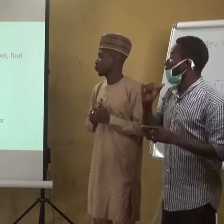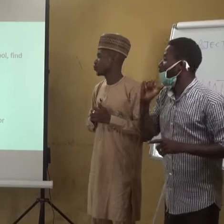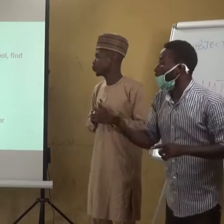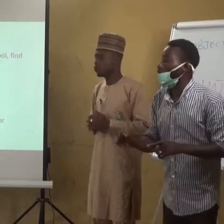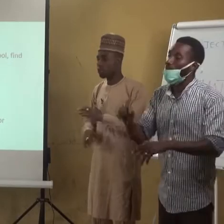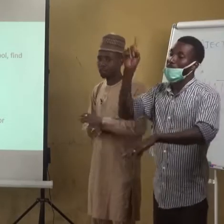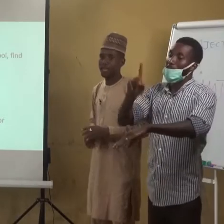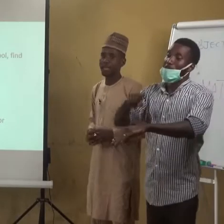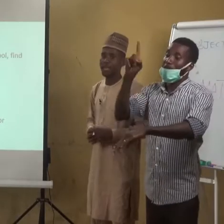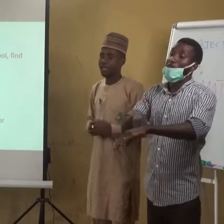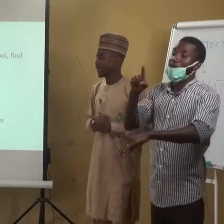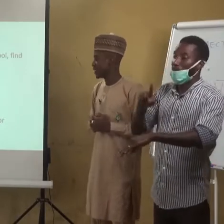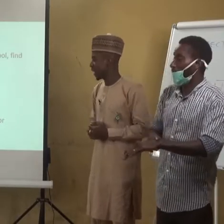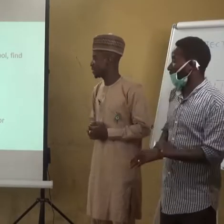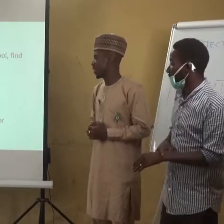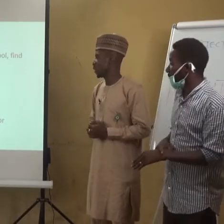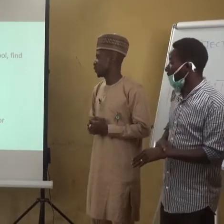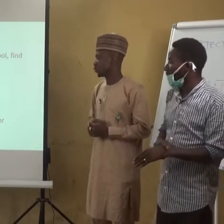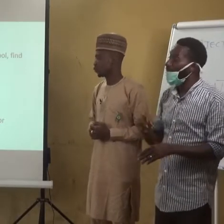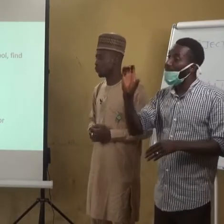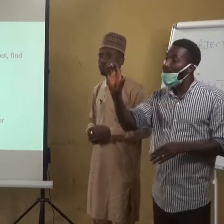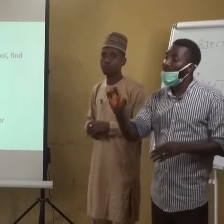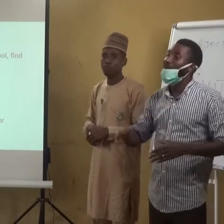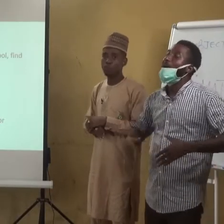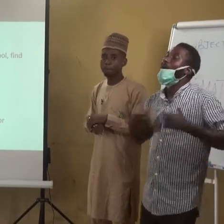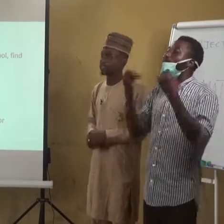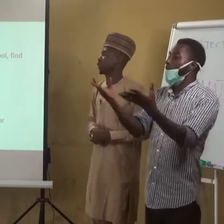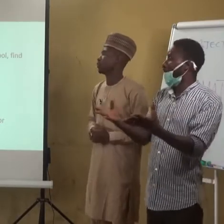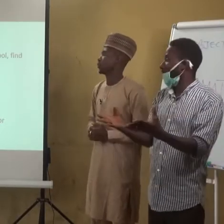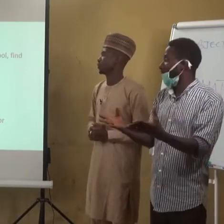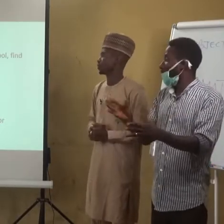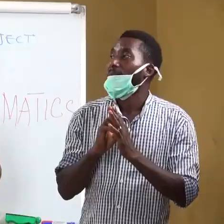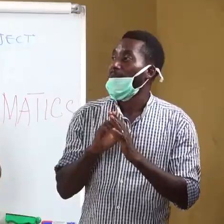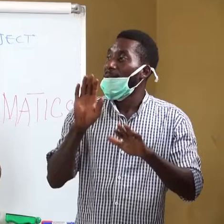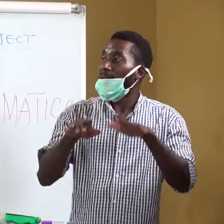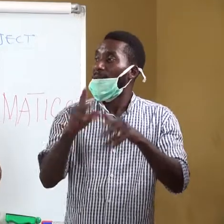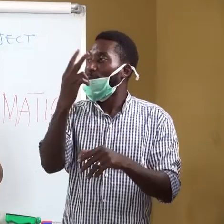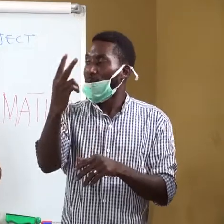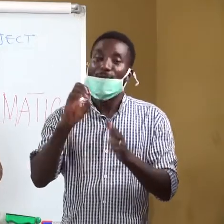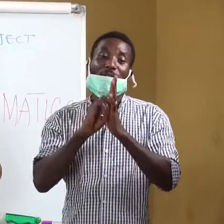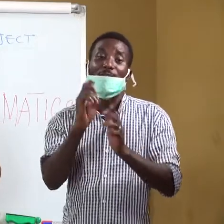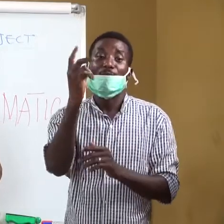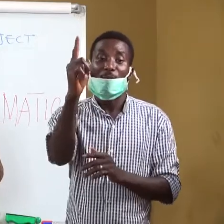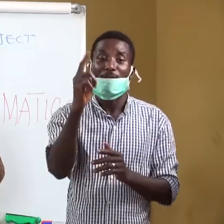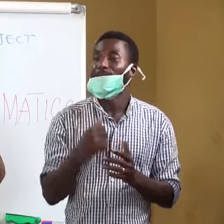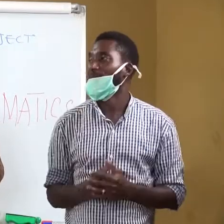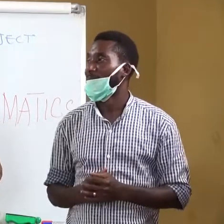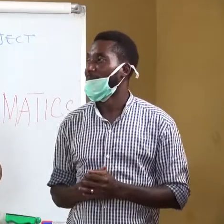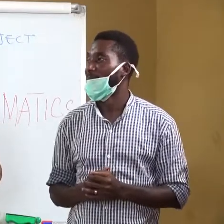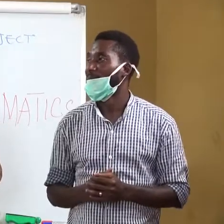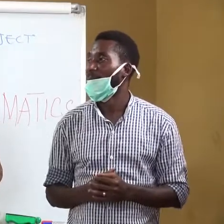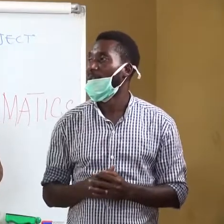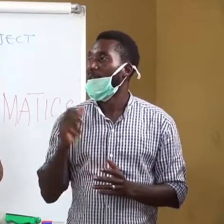students do not play neither football nor basketball? Example 1,